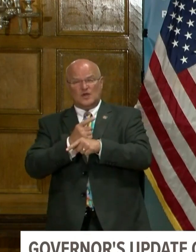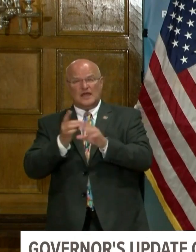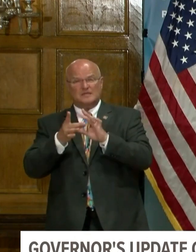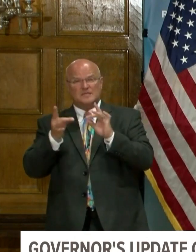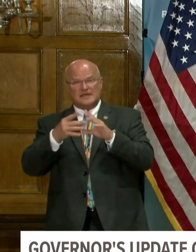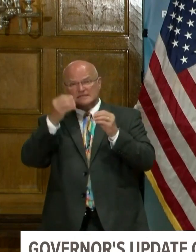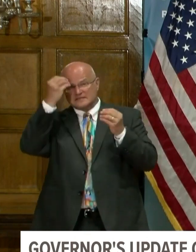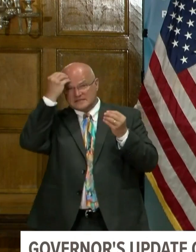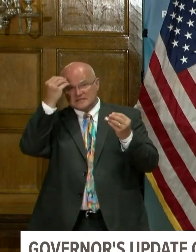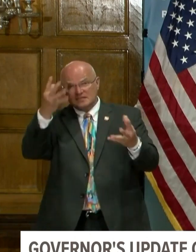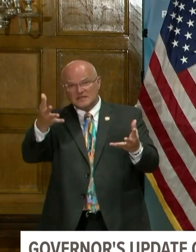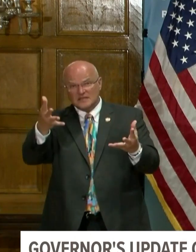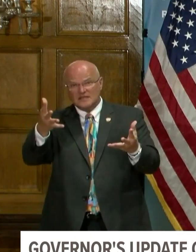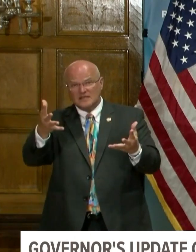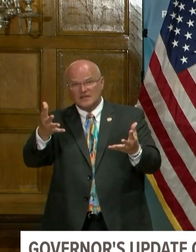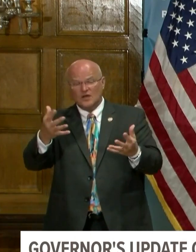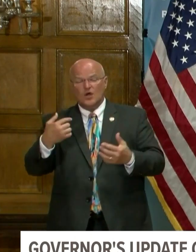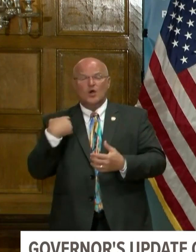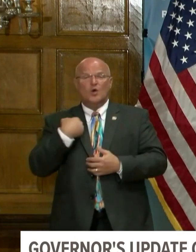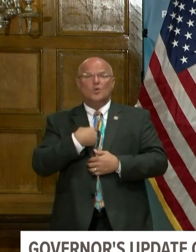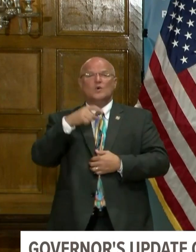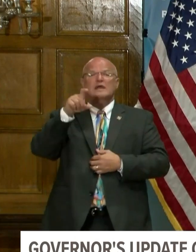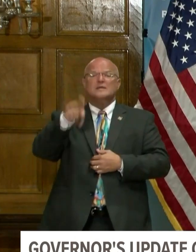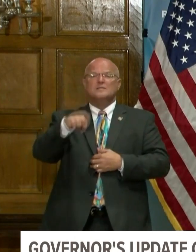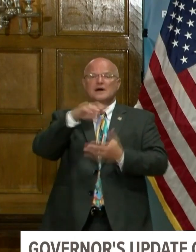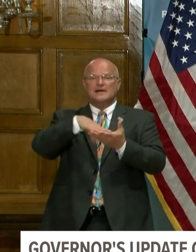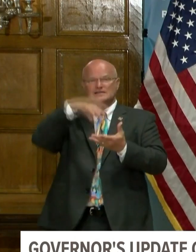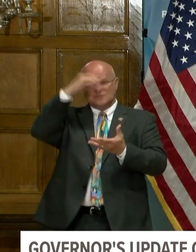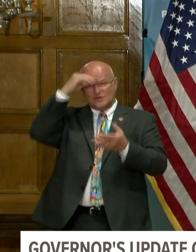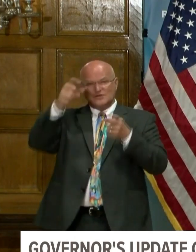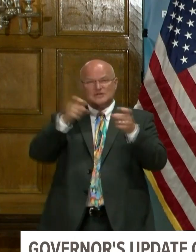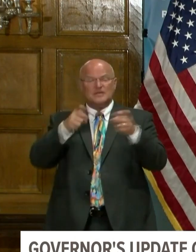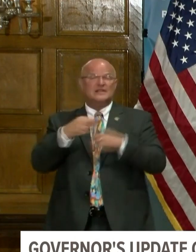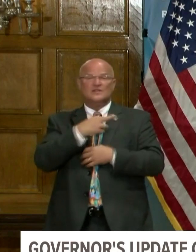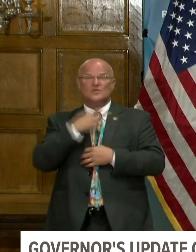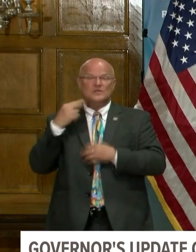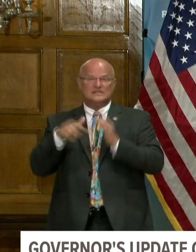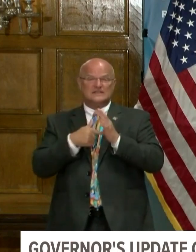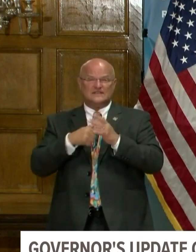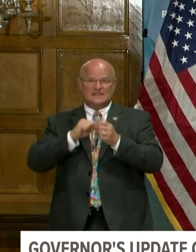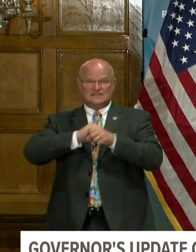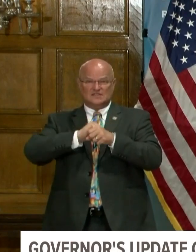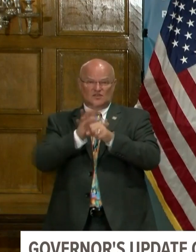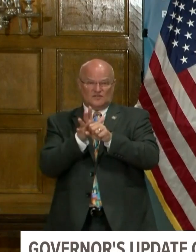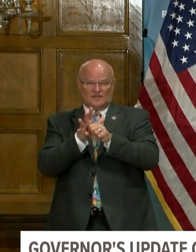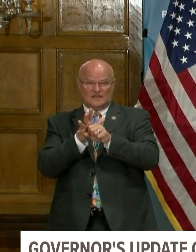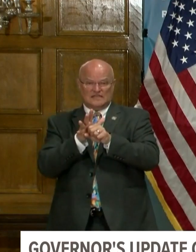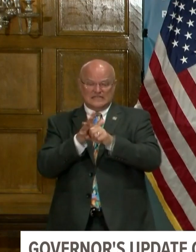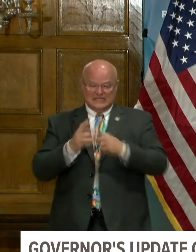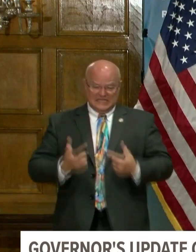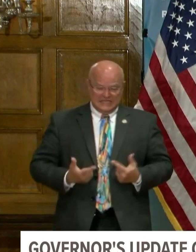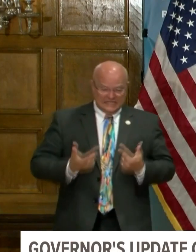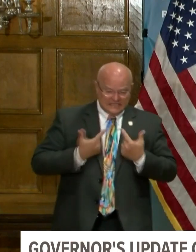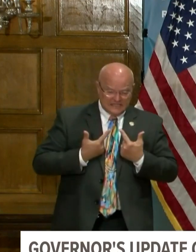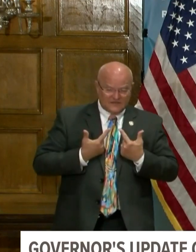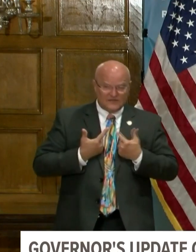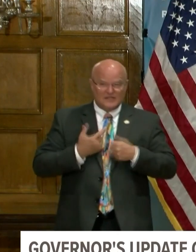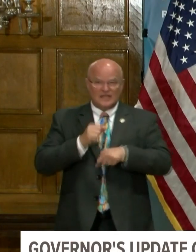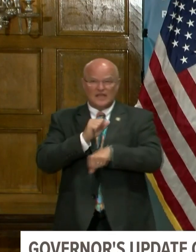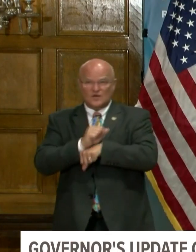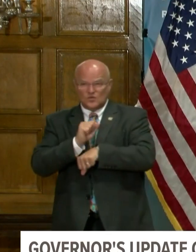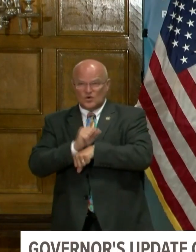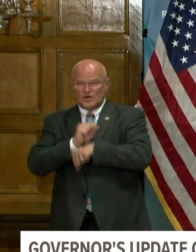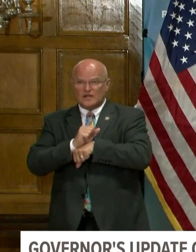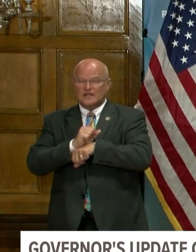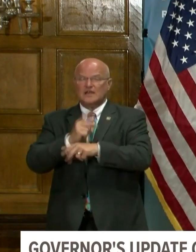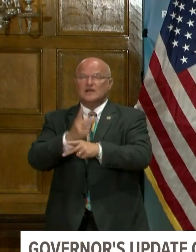message is that we have got to learn to manage the risk of this virus, and that is living and working, but being